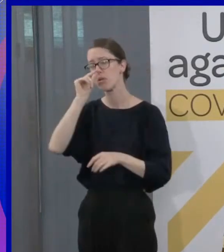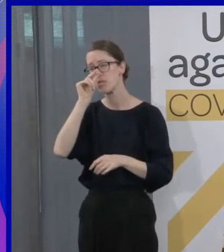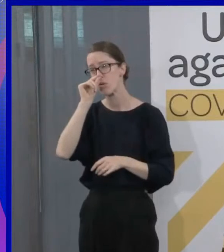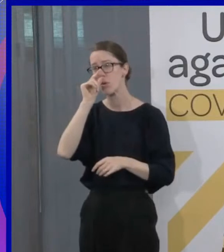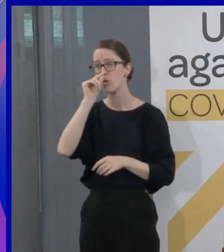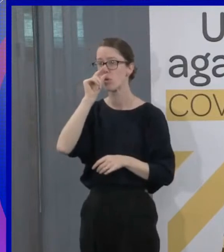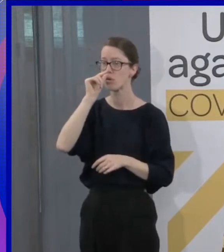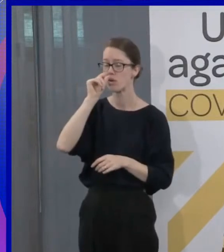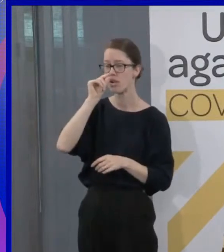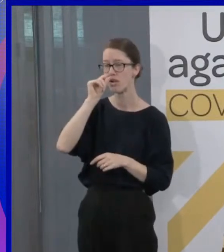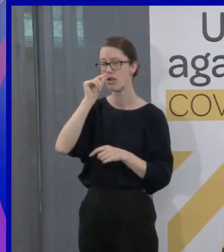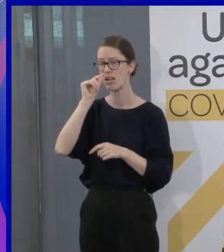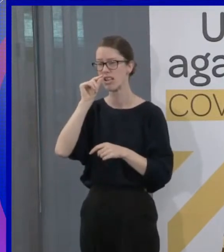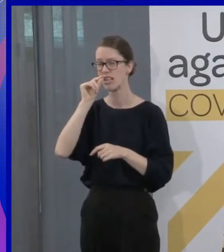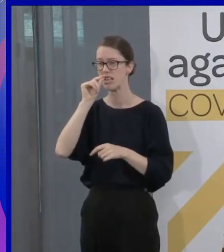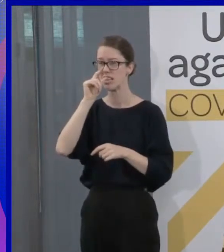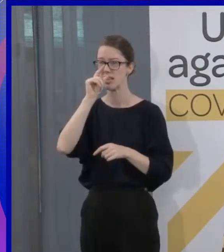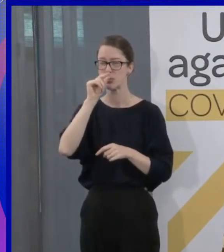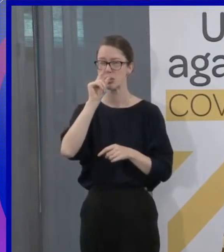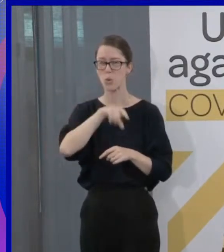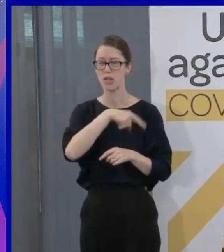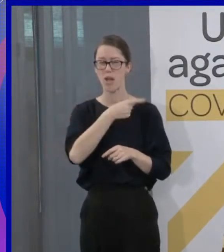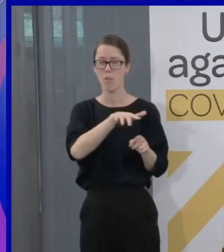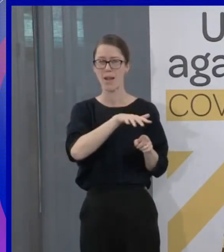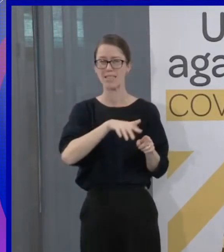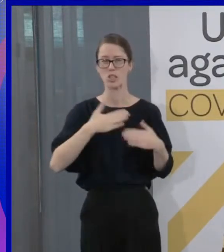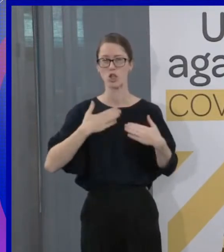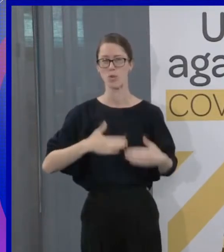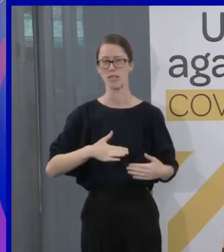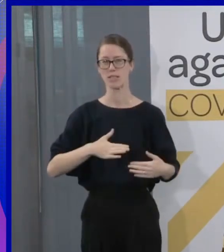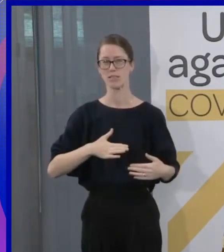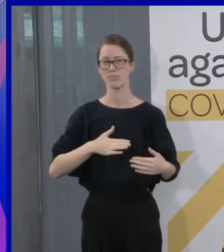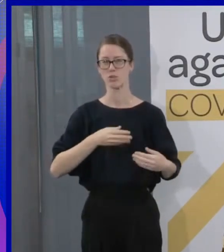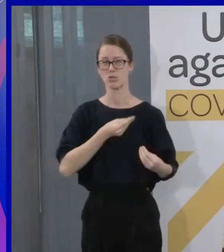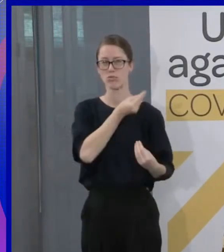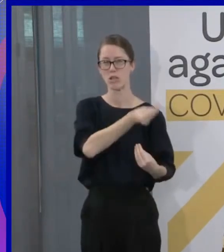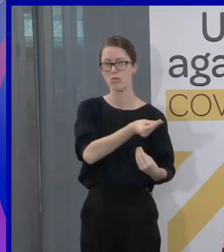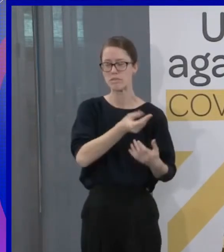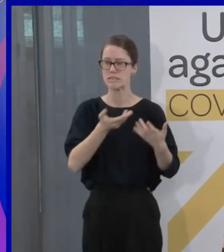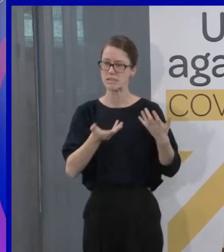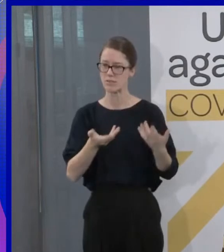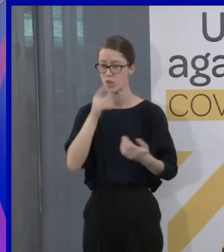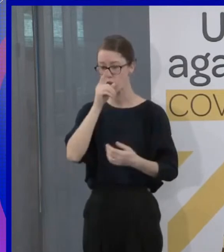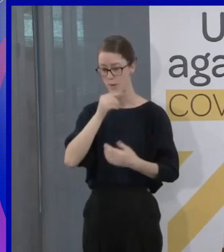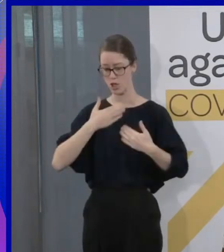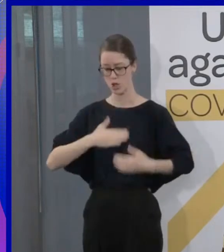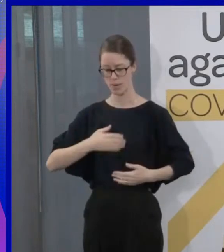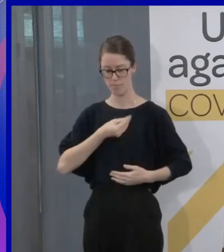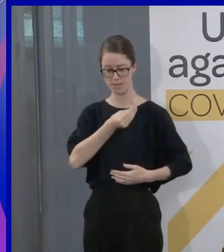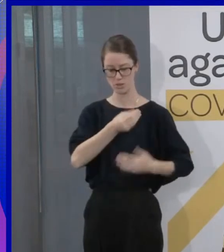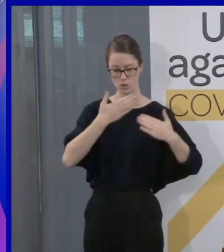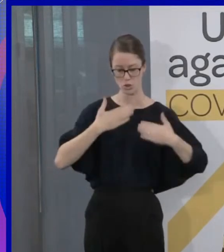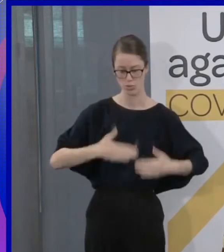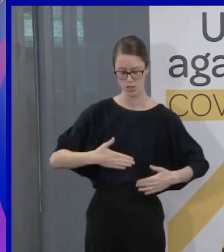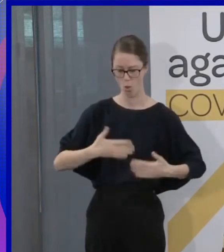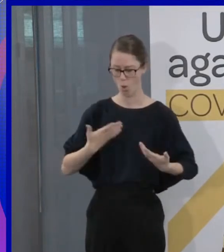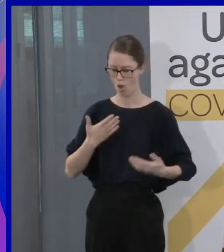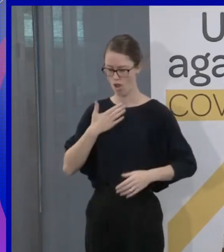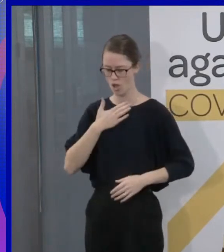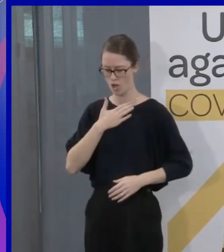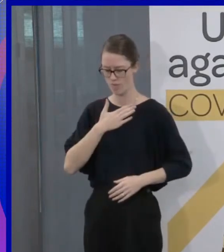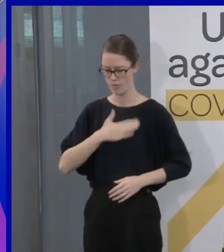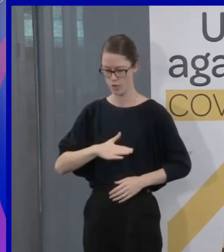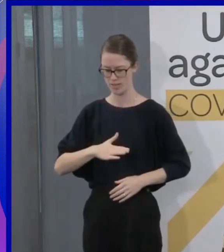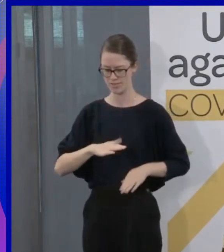some transmission at some other point in the border, human to human. But again, that could have been direct human to human, or it could have been